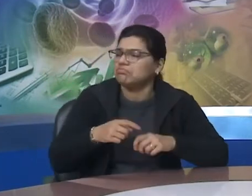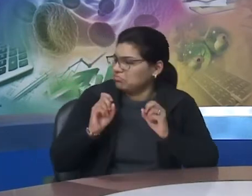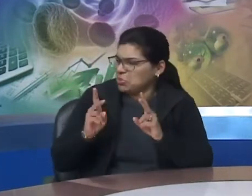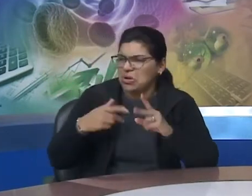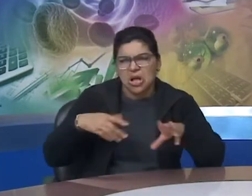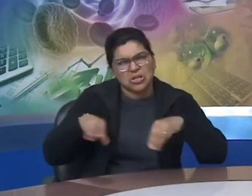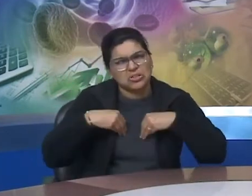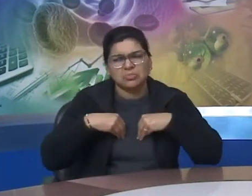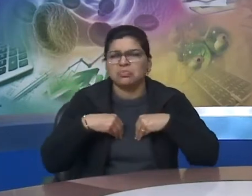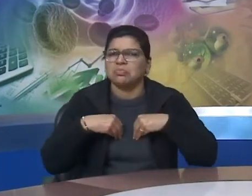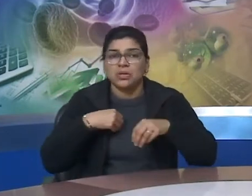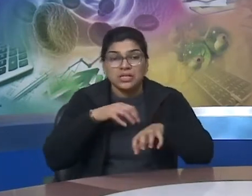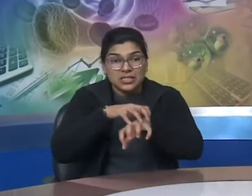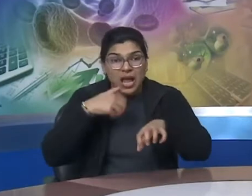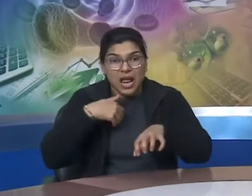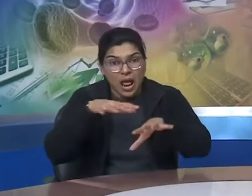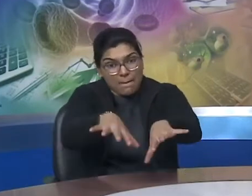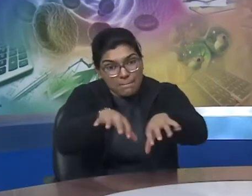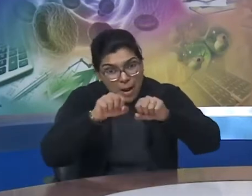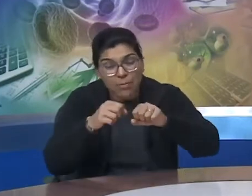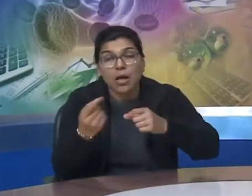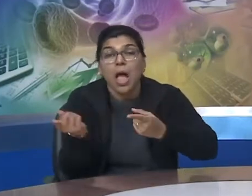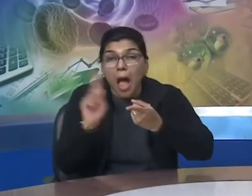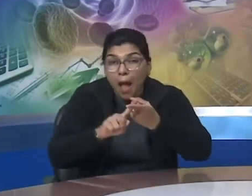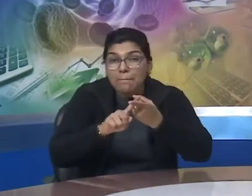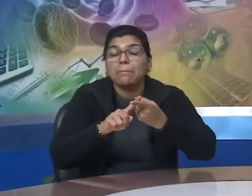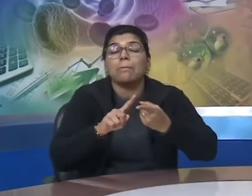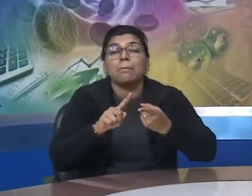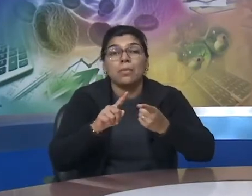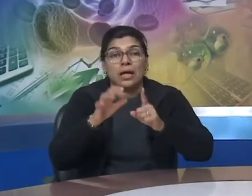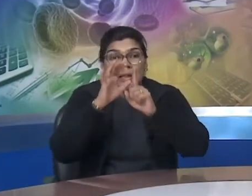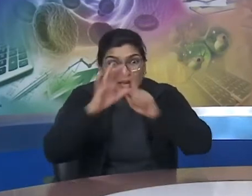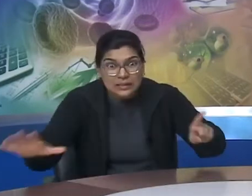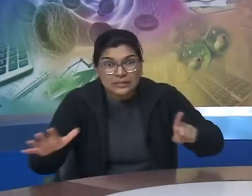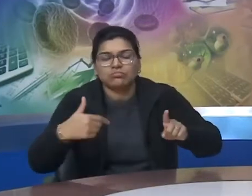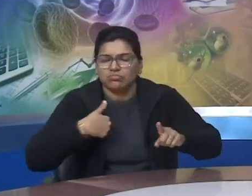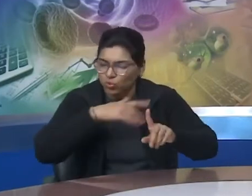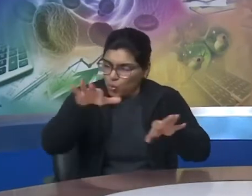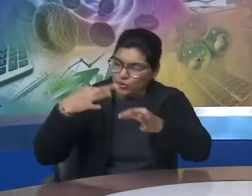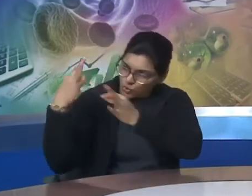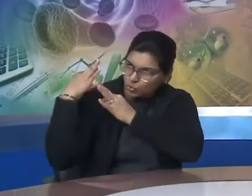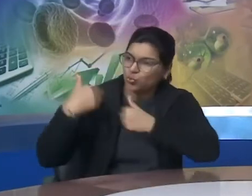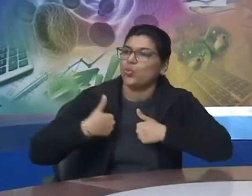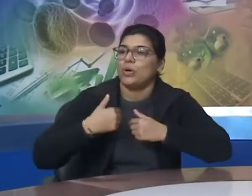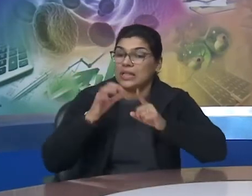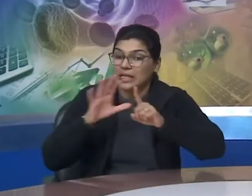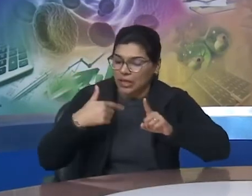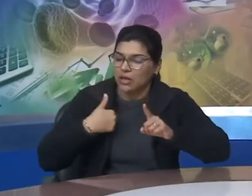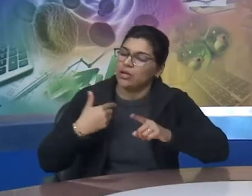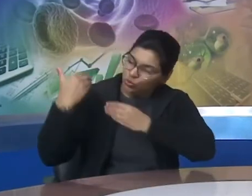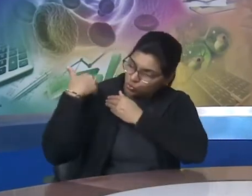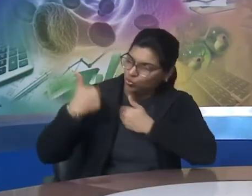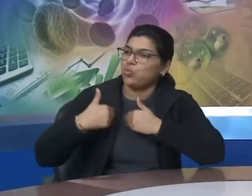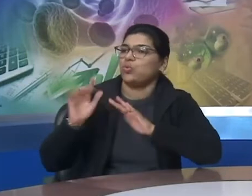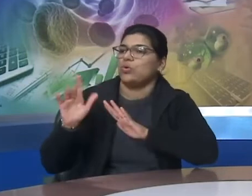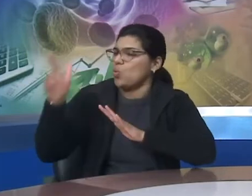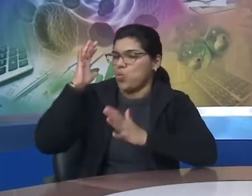I can tame a tiger. It's after all